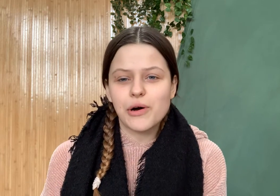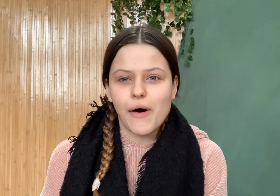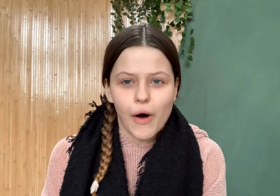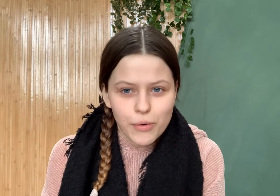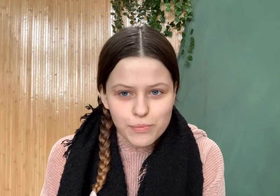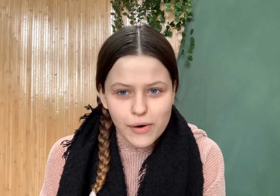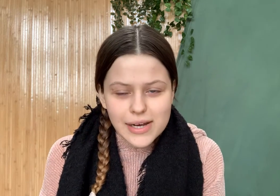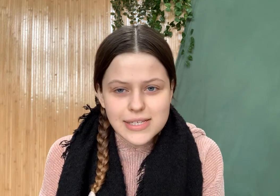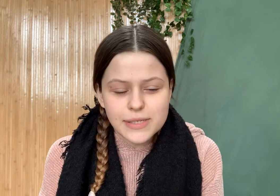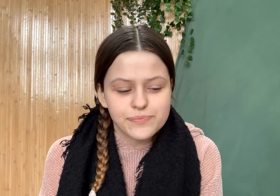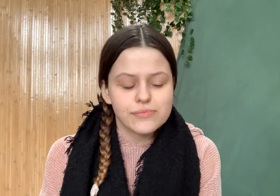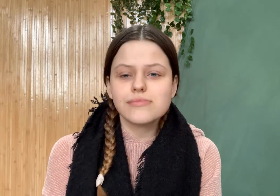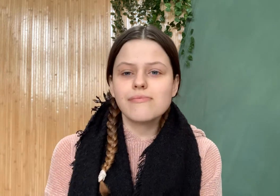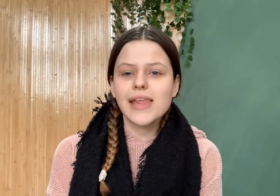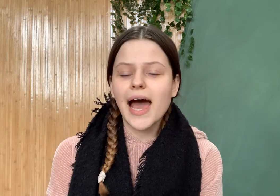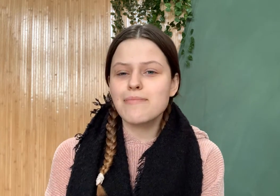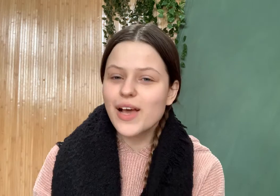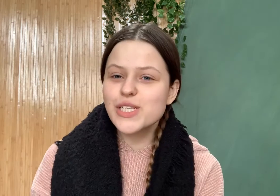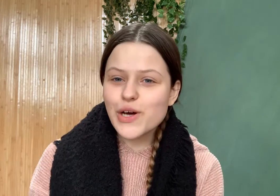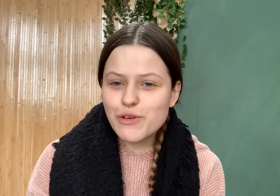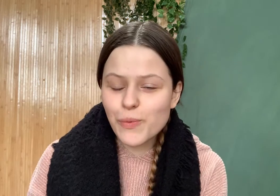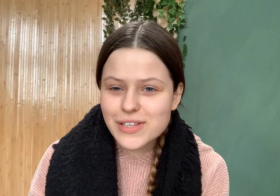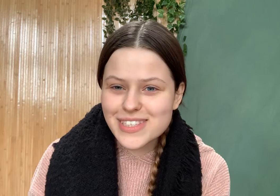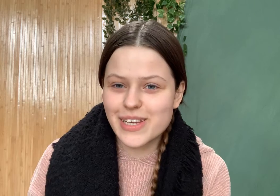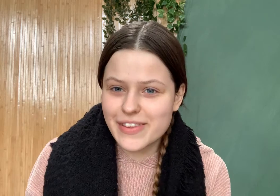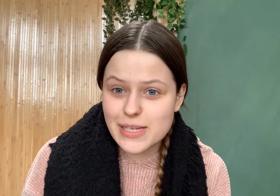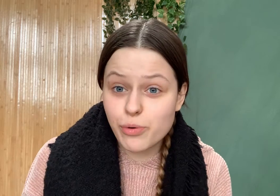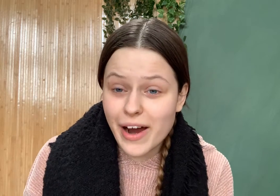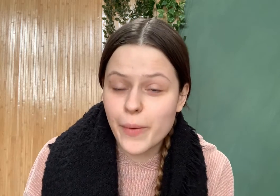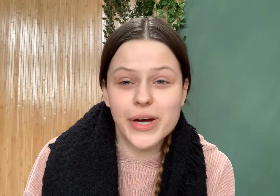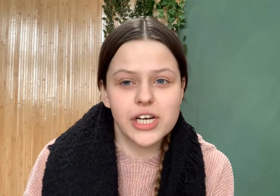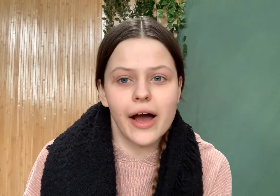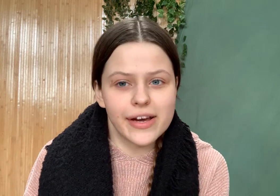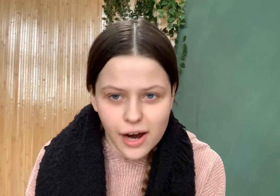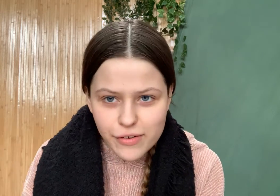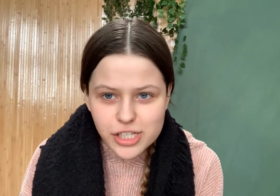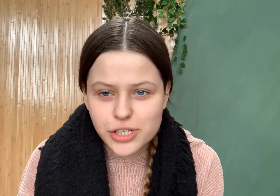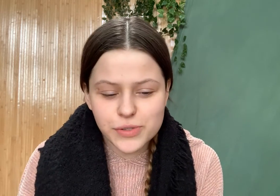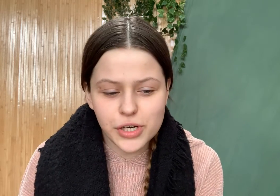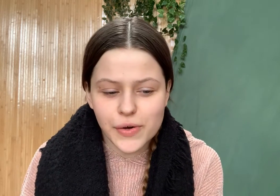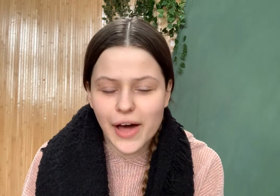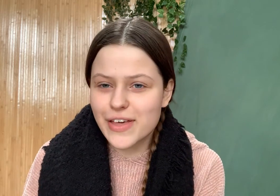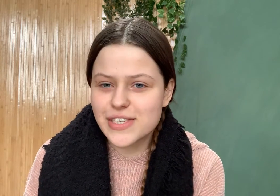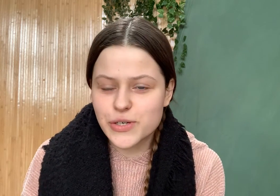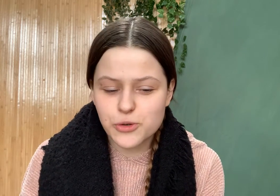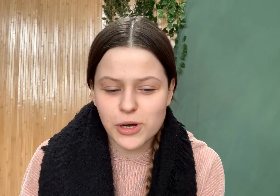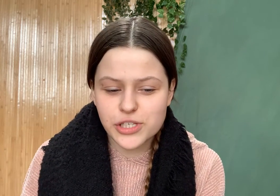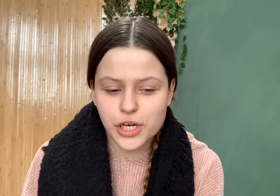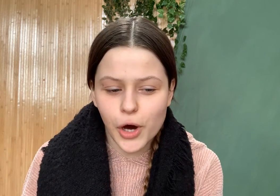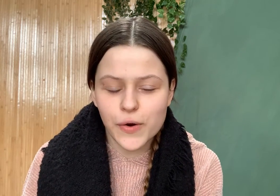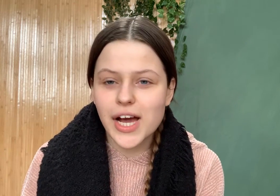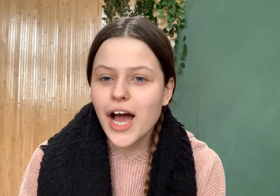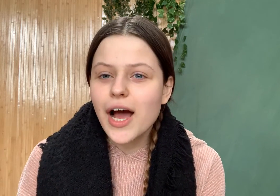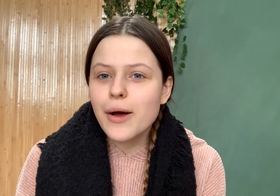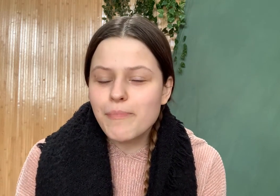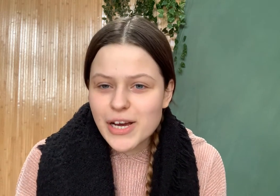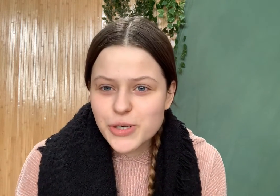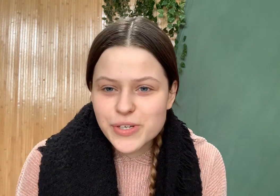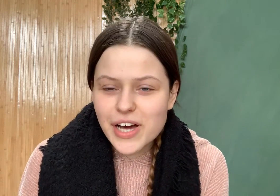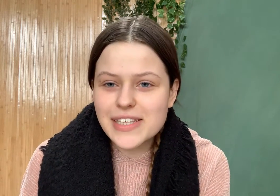our own prayers. So if you want to learn this prayer, which I encourage you do, I think it's a good one to know, make sure you turn